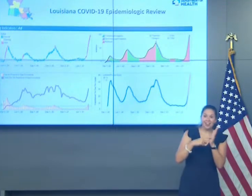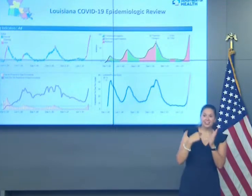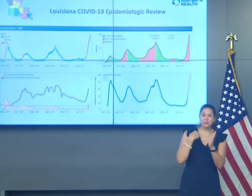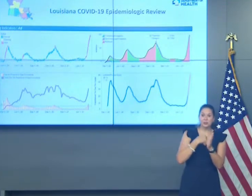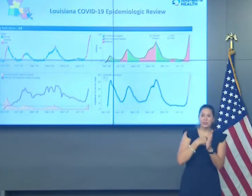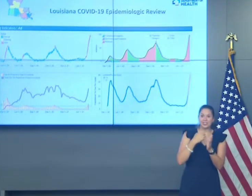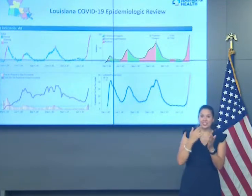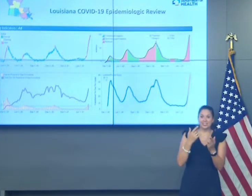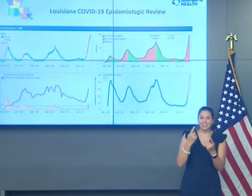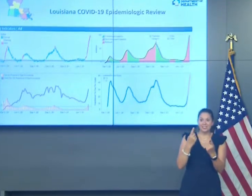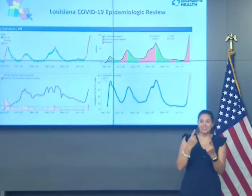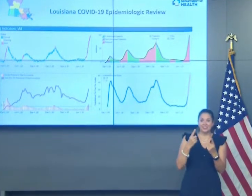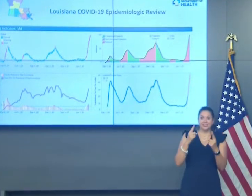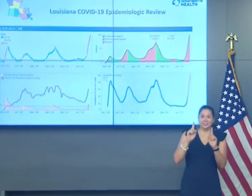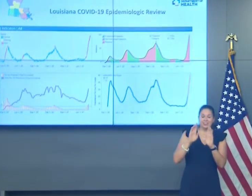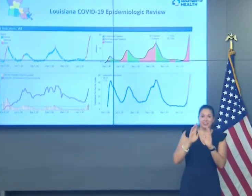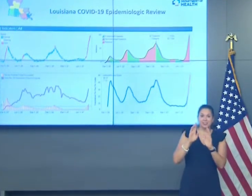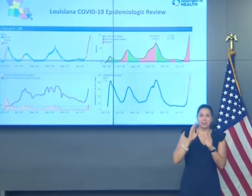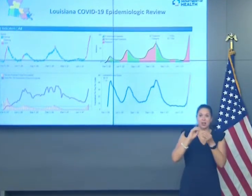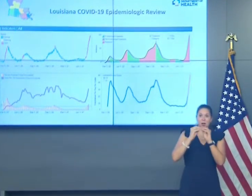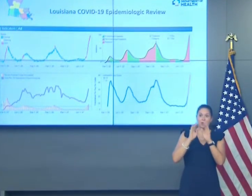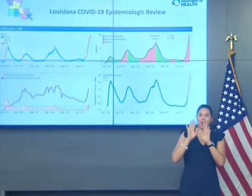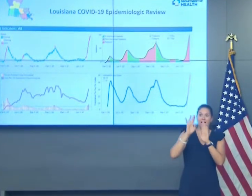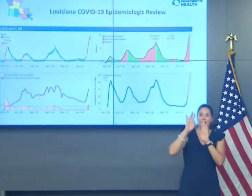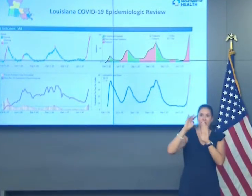corner. And that, quite frankly, is terrifying.